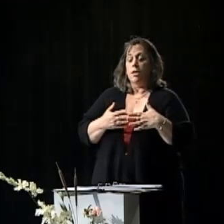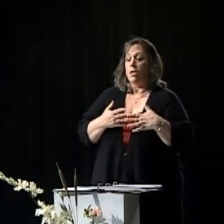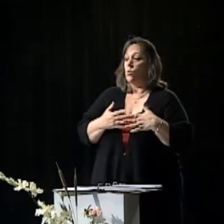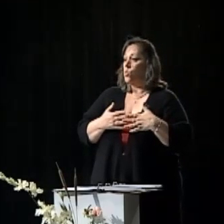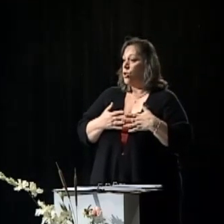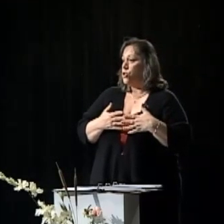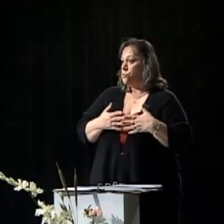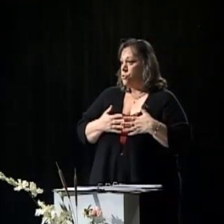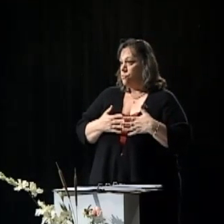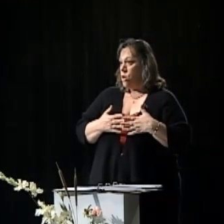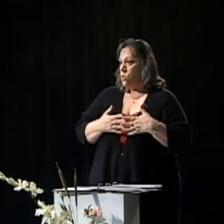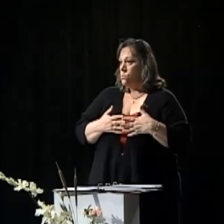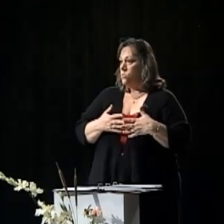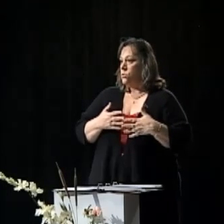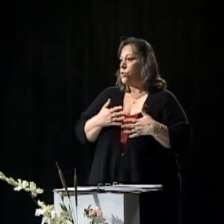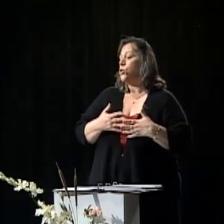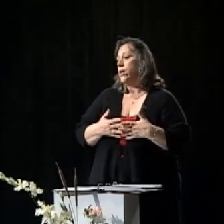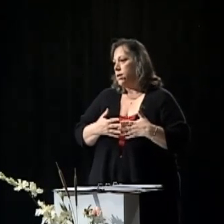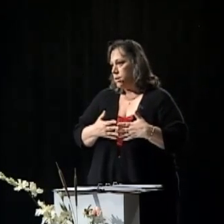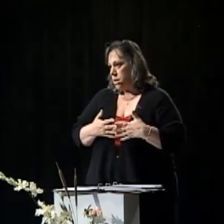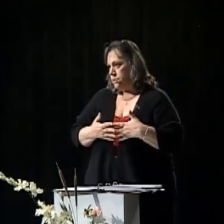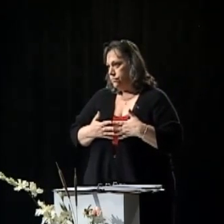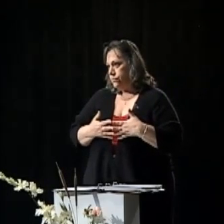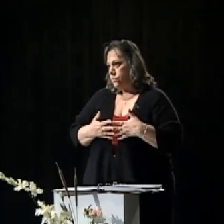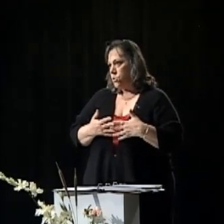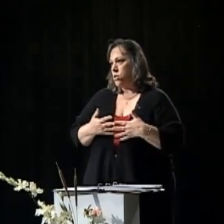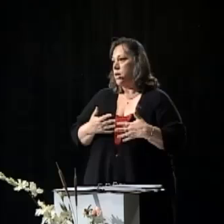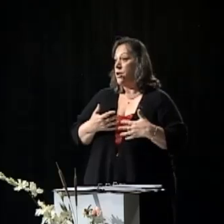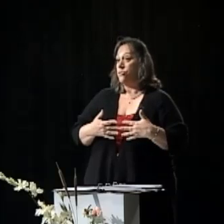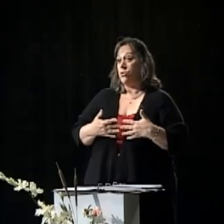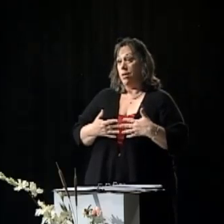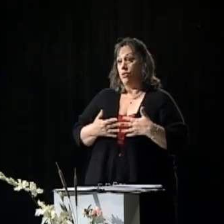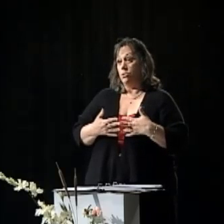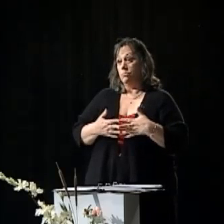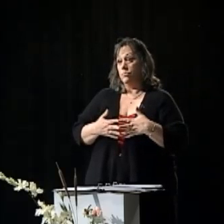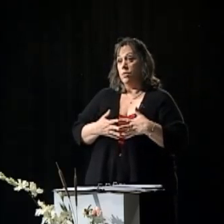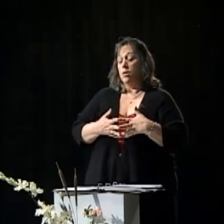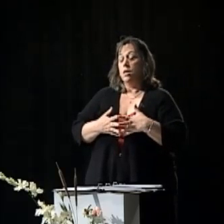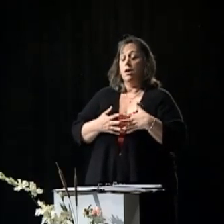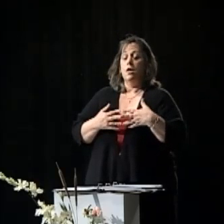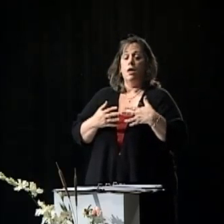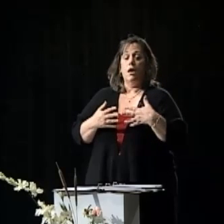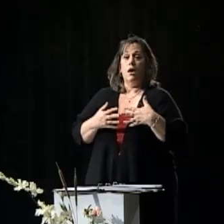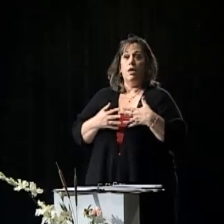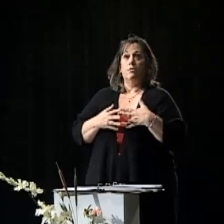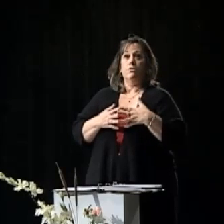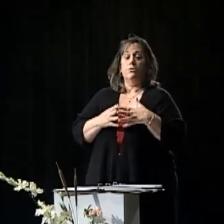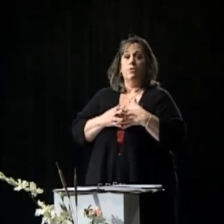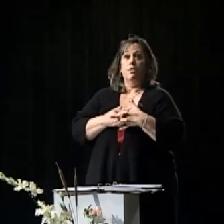getting the words you do know correctly done so they understand you. And